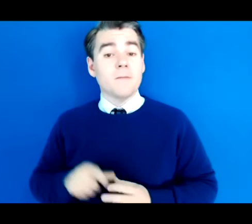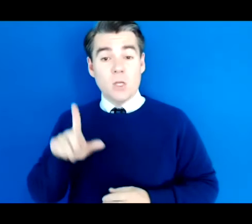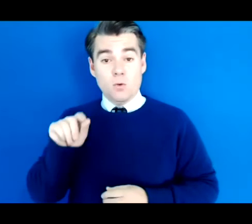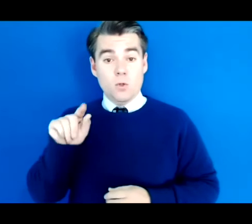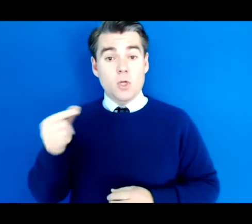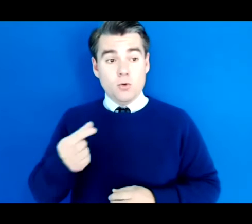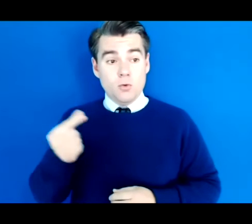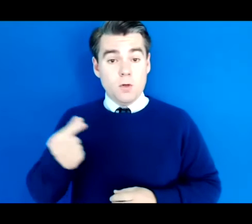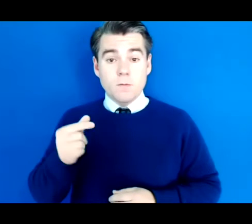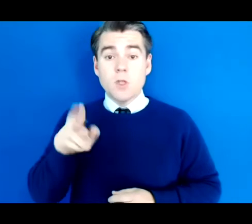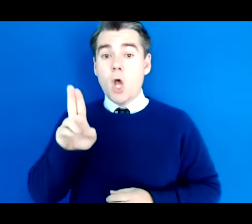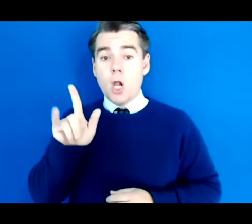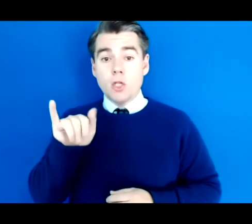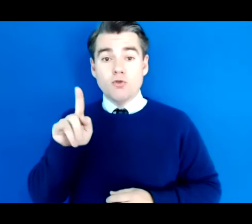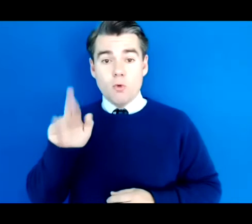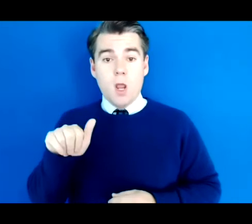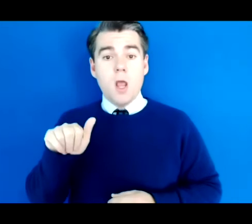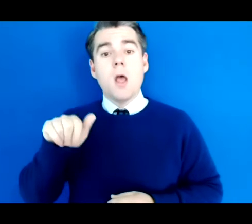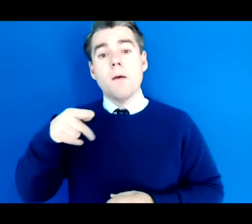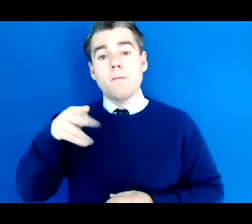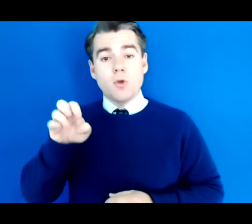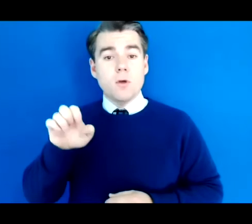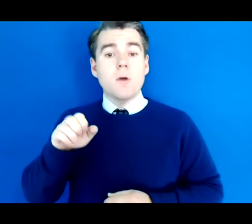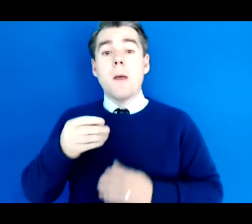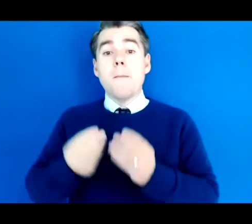ultra-pure plant-based protein,